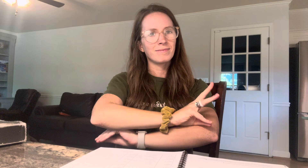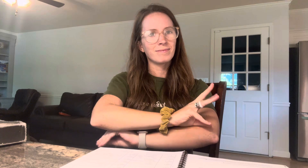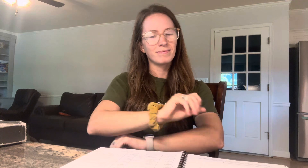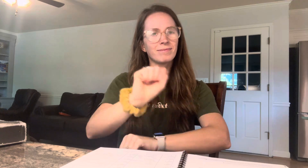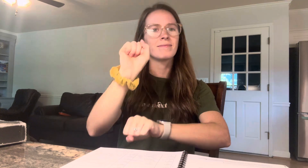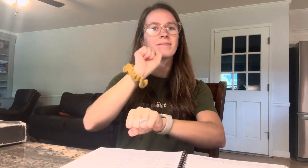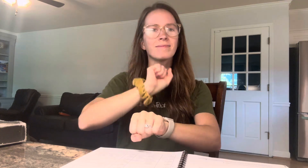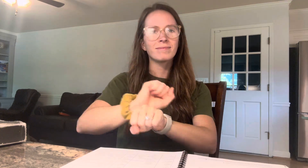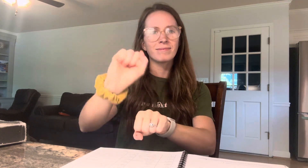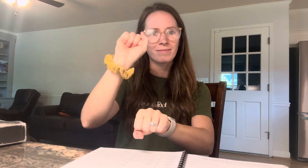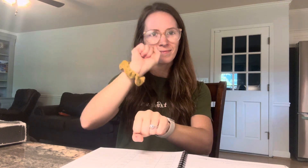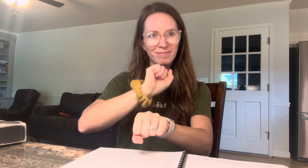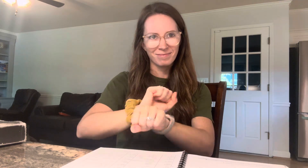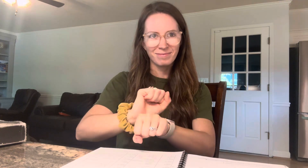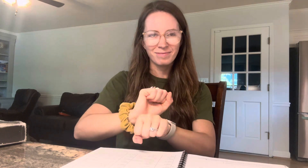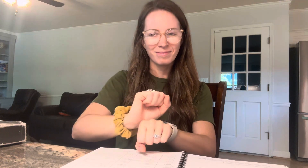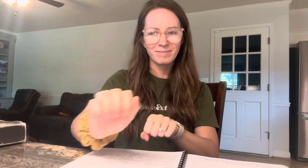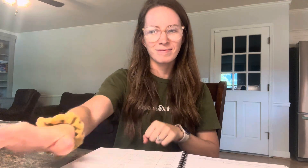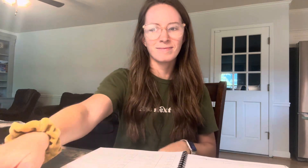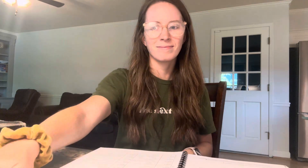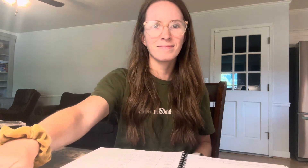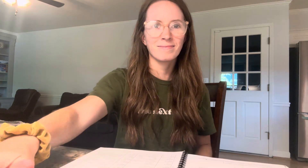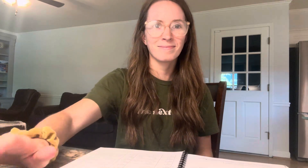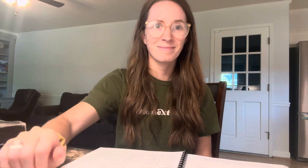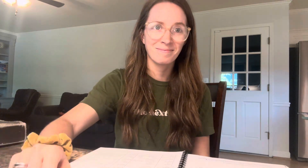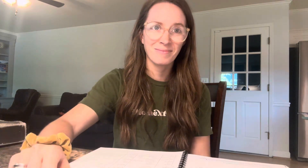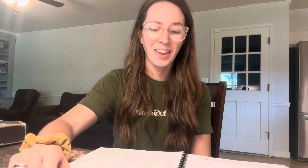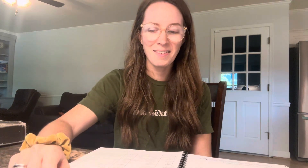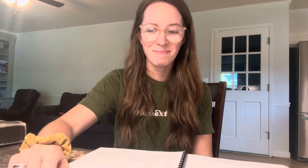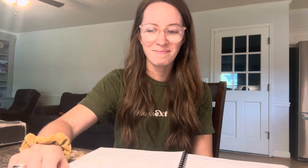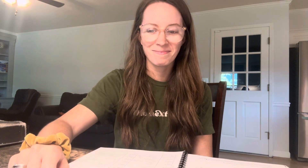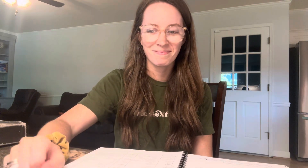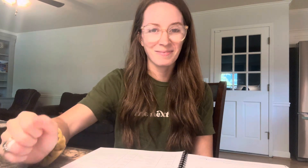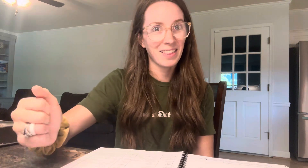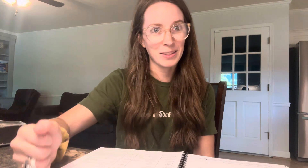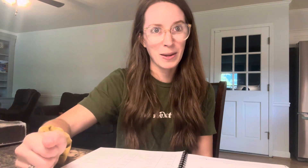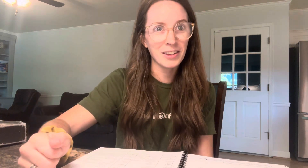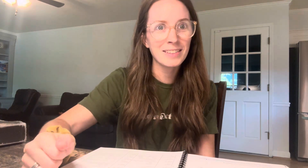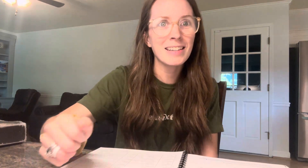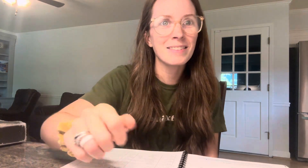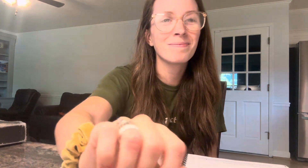and do all your work. Okay, that's week 13.